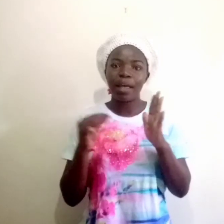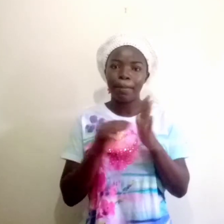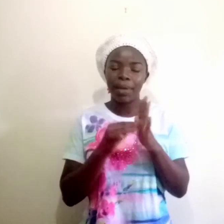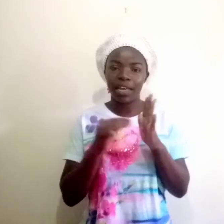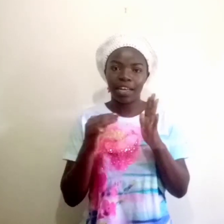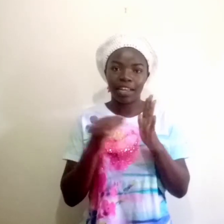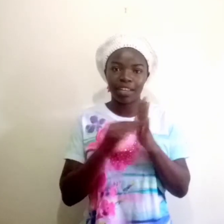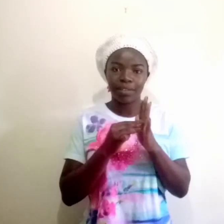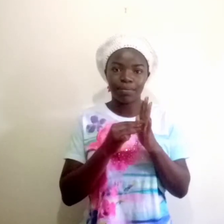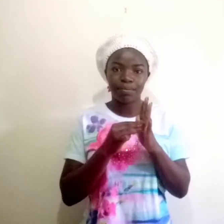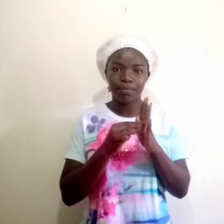Mark.